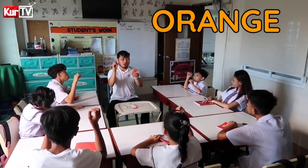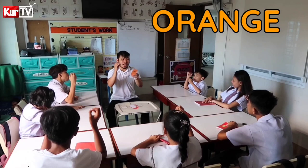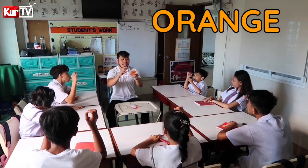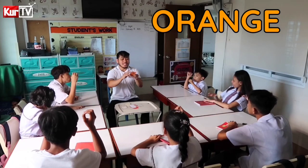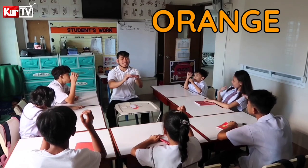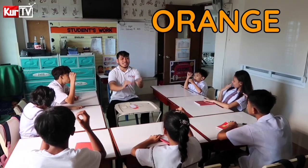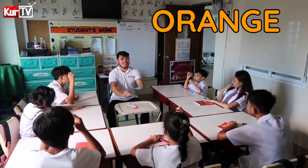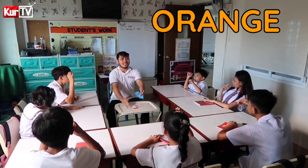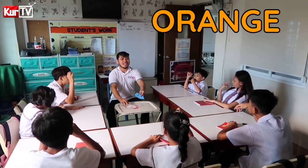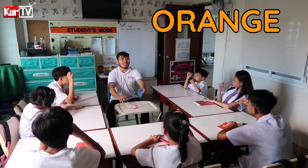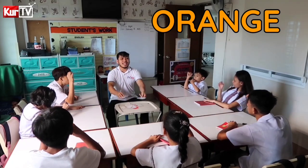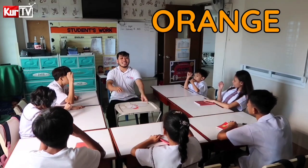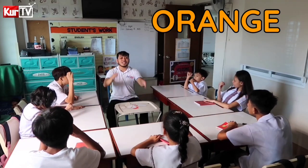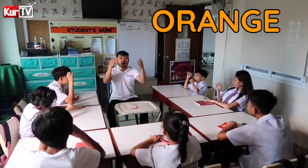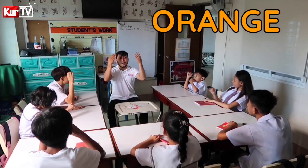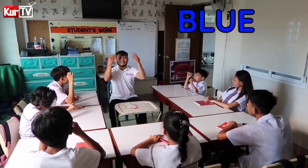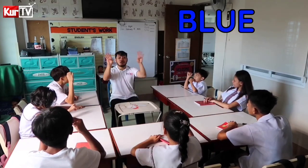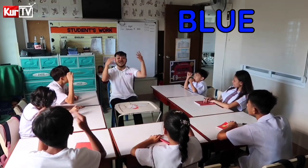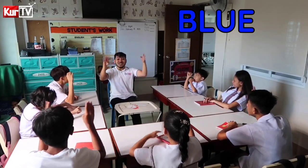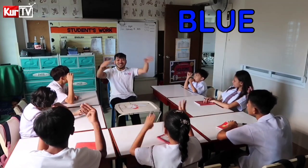Orange. And blue.